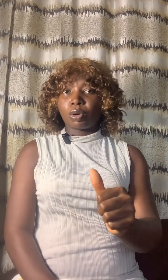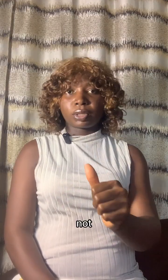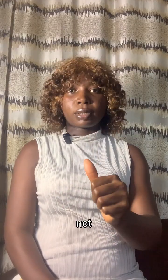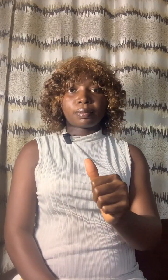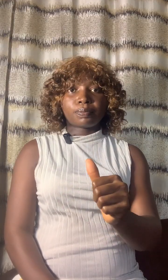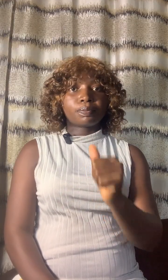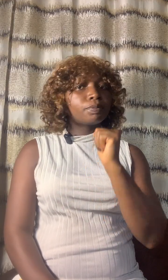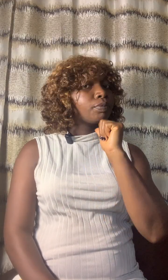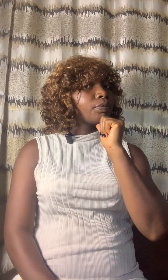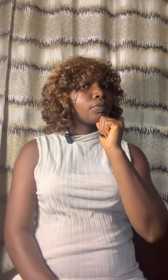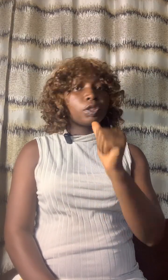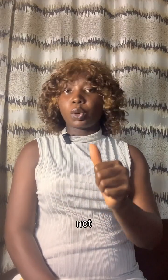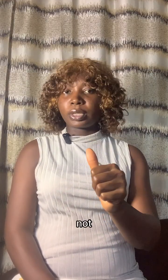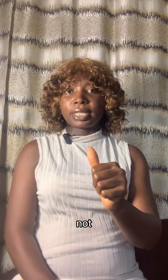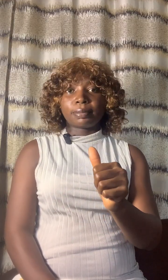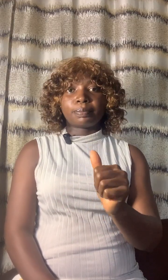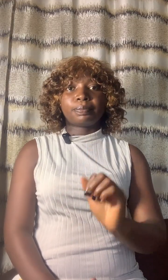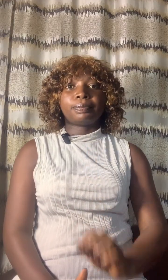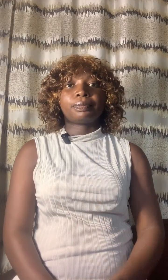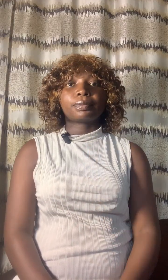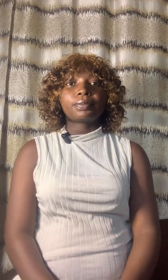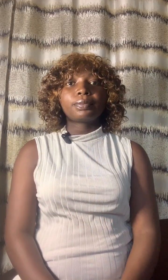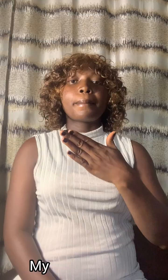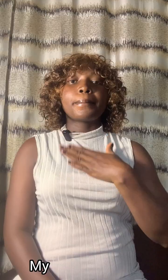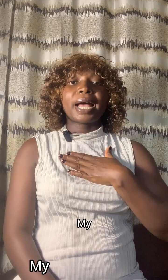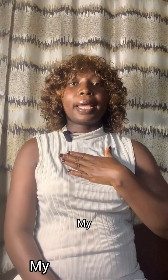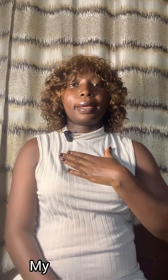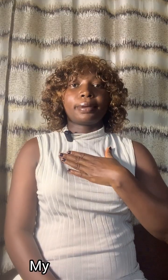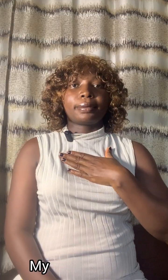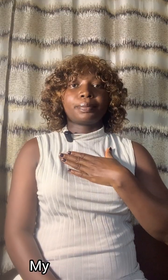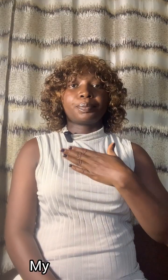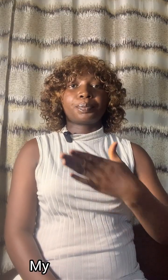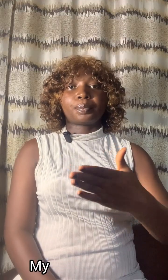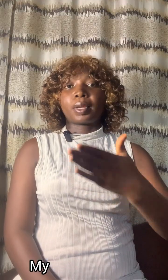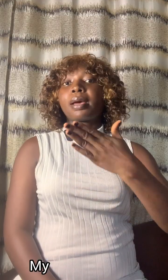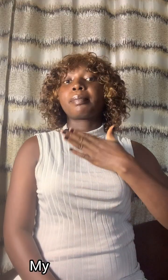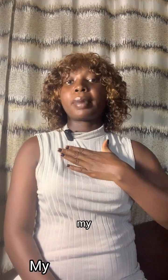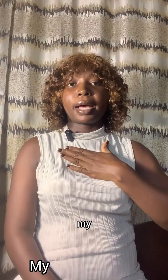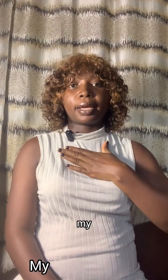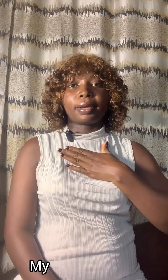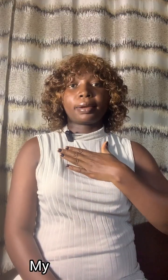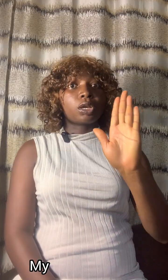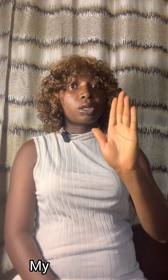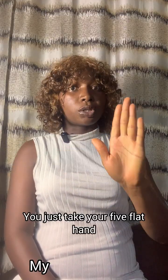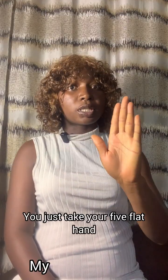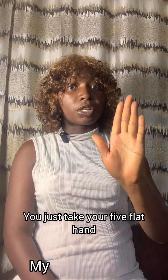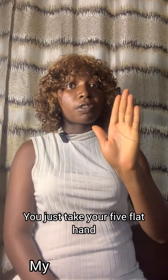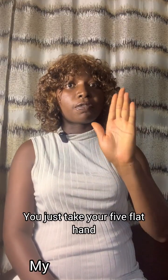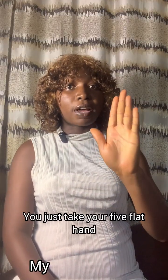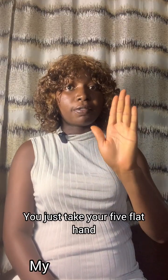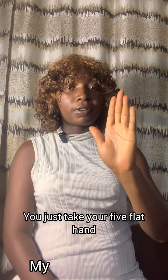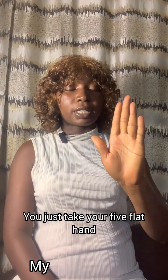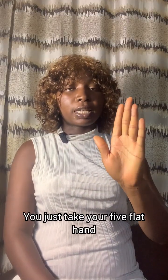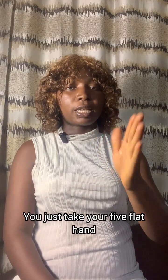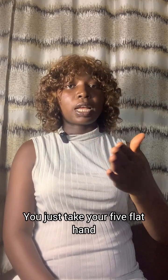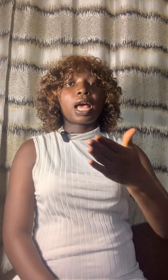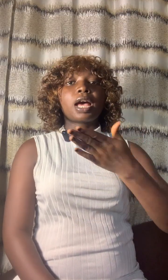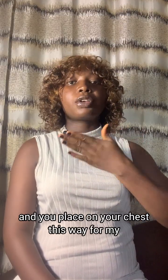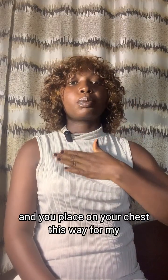not, not. My, my. You just take your 5 flat hand and you